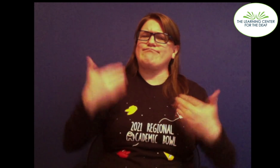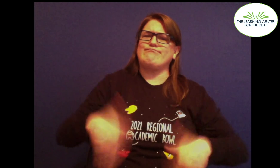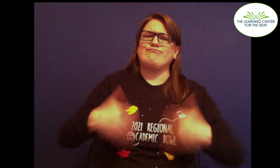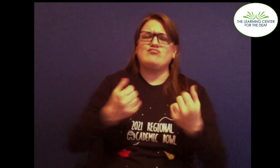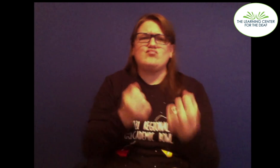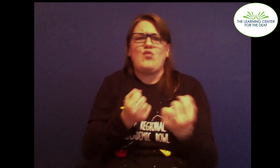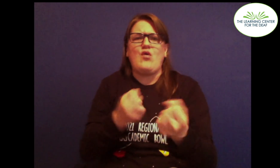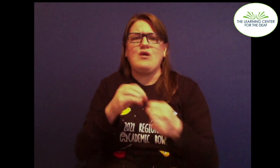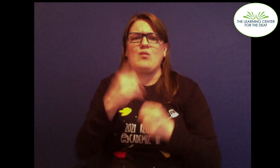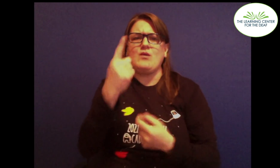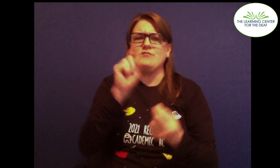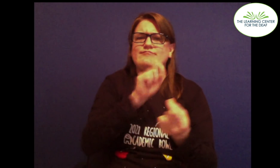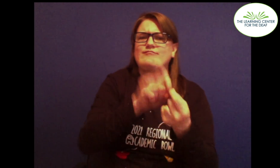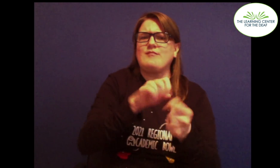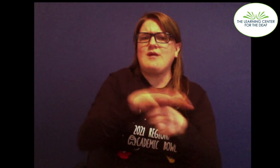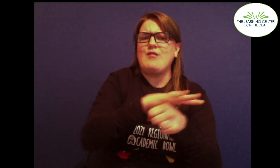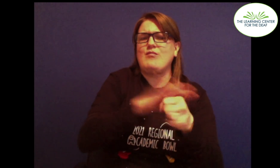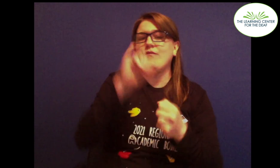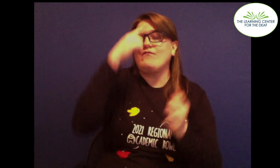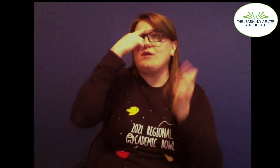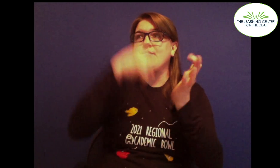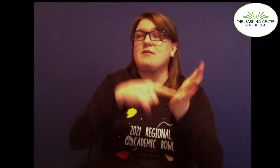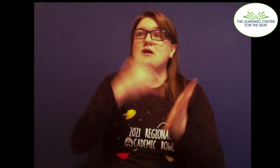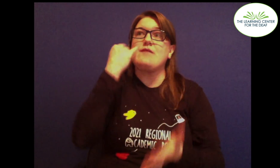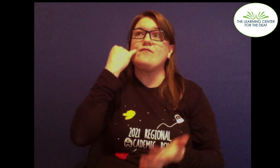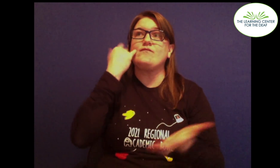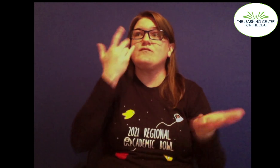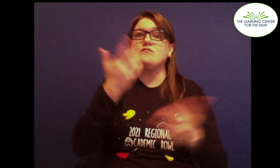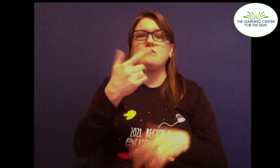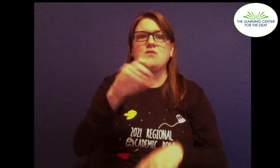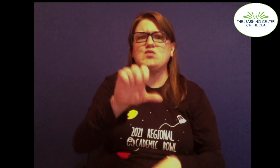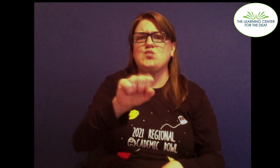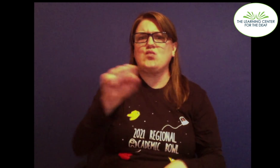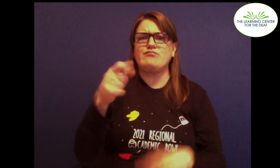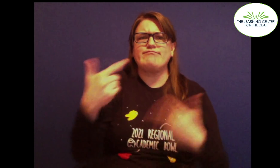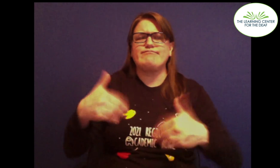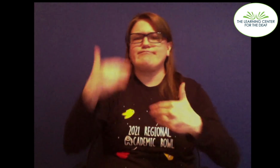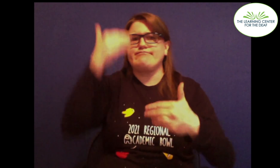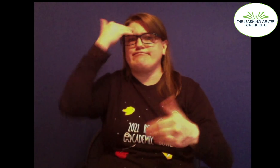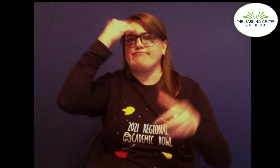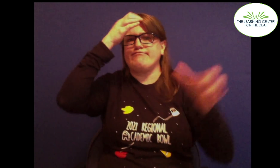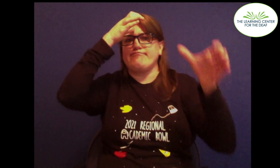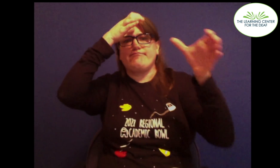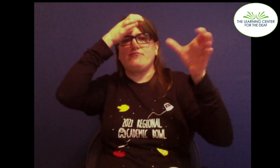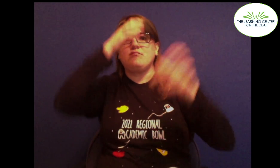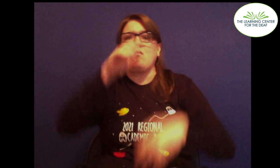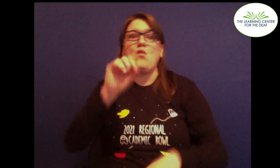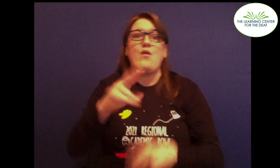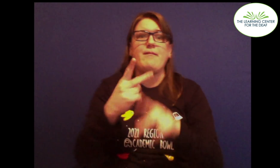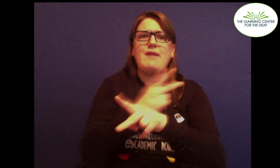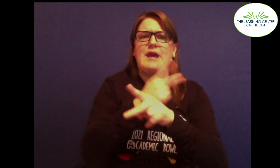is already confident and knowledgeable about a specific topic like social studies or